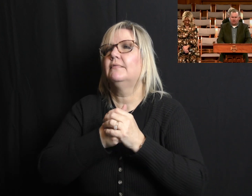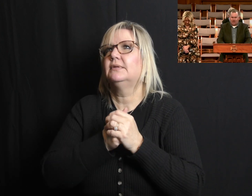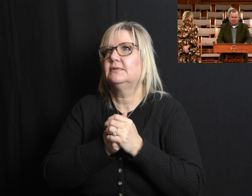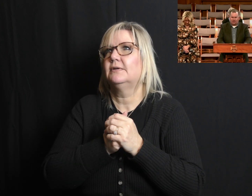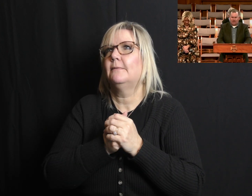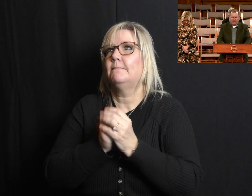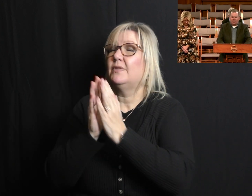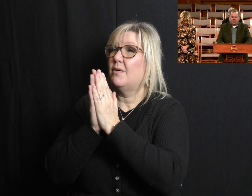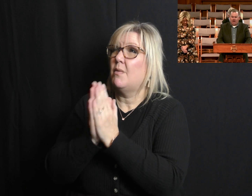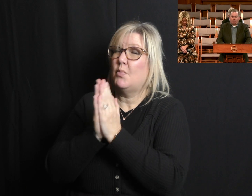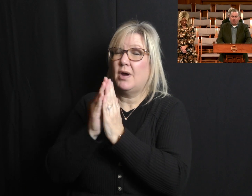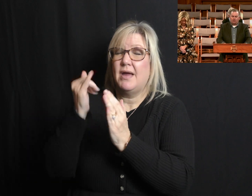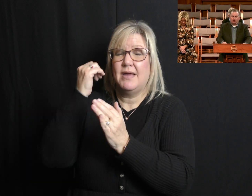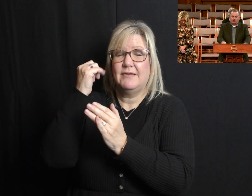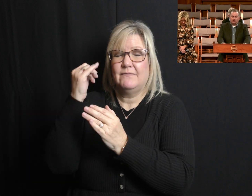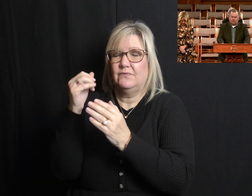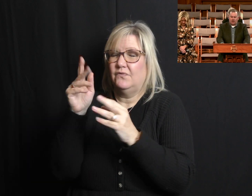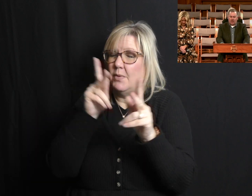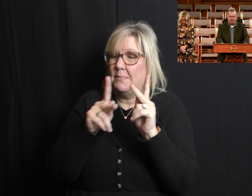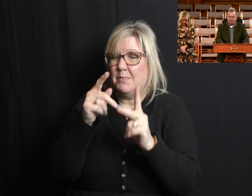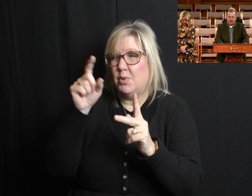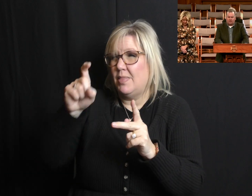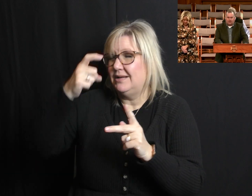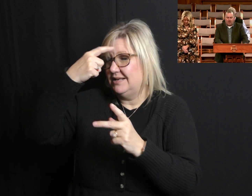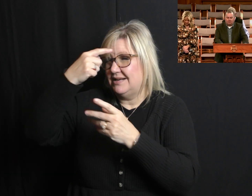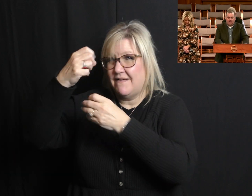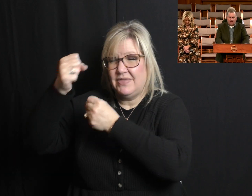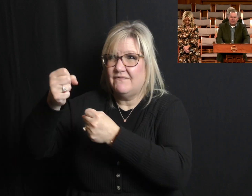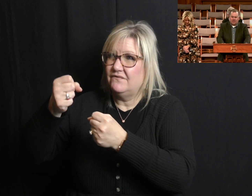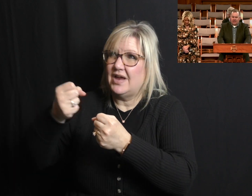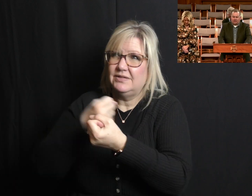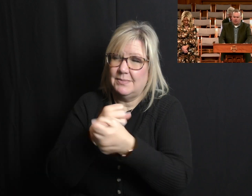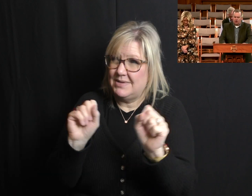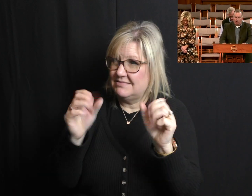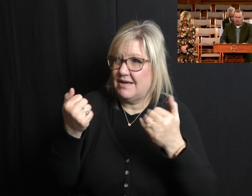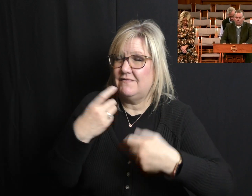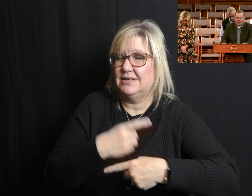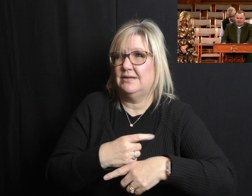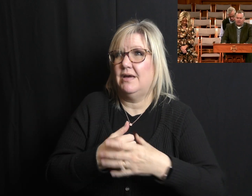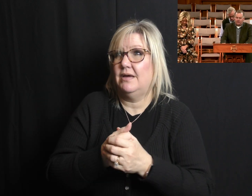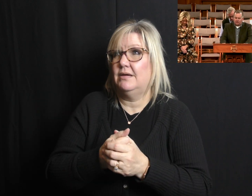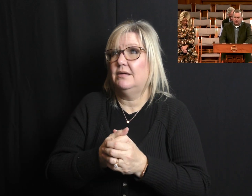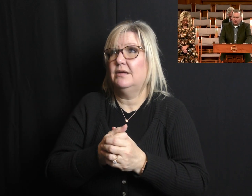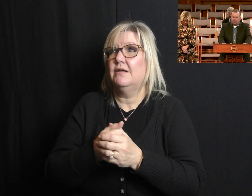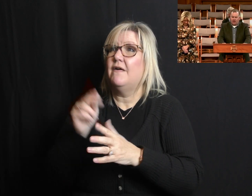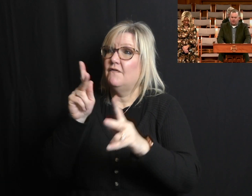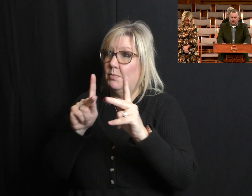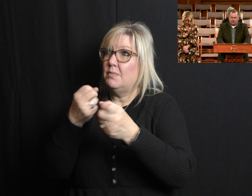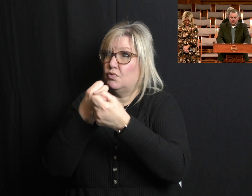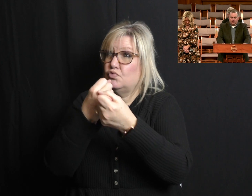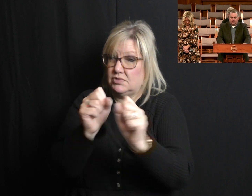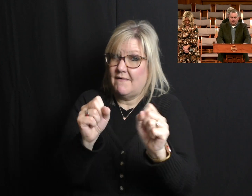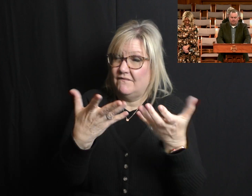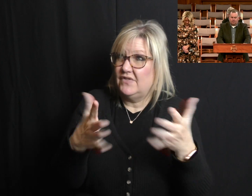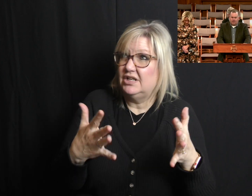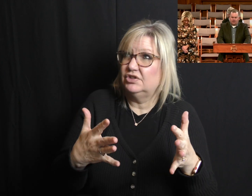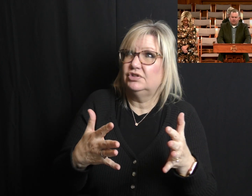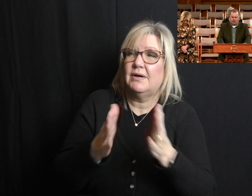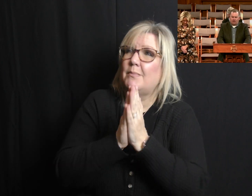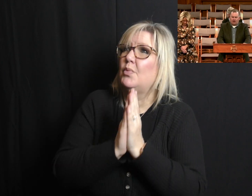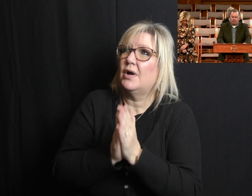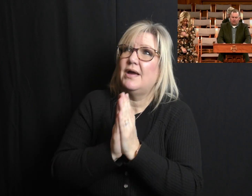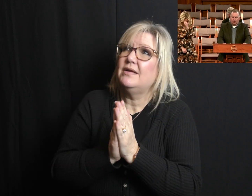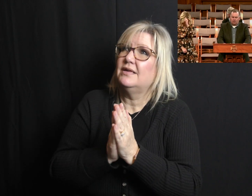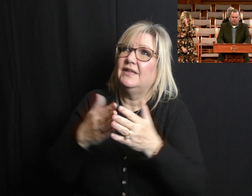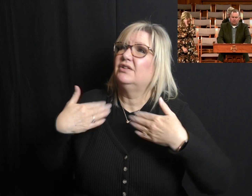come and be saved today. I pray for Christians that ought to have the faith to come today and to turn over the white elephants to you, Father, and to